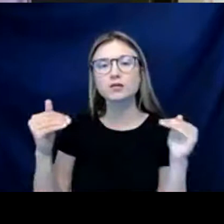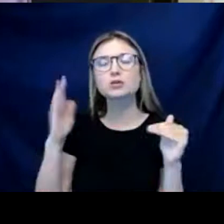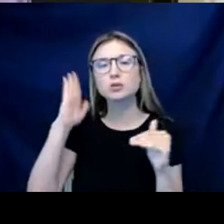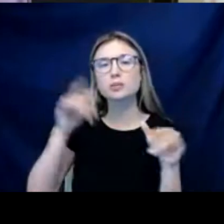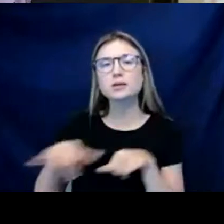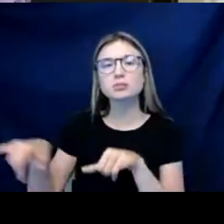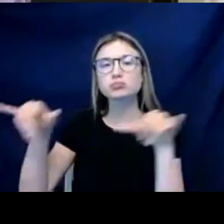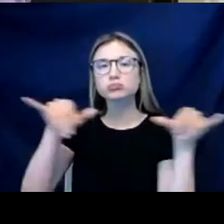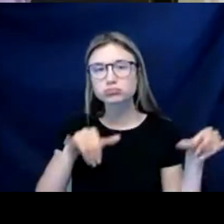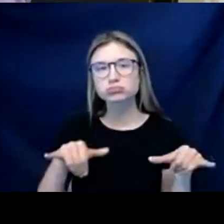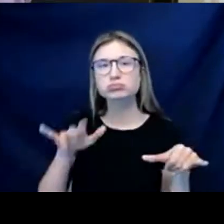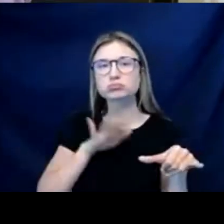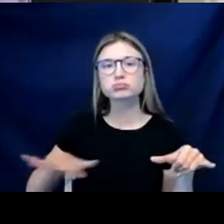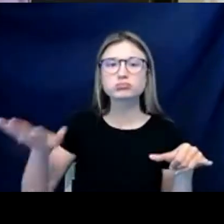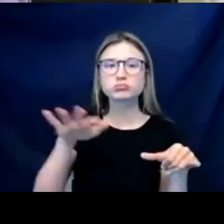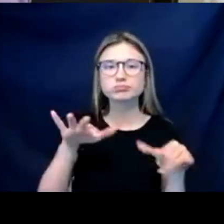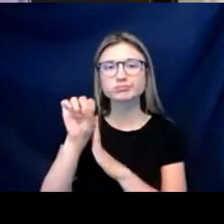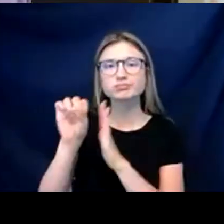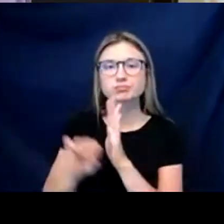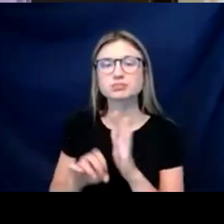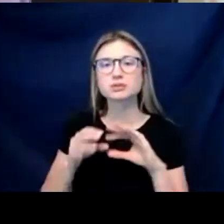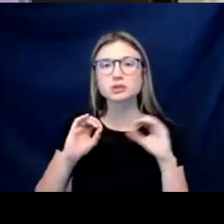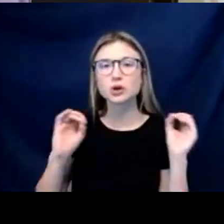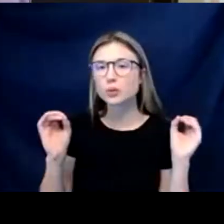be any room for,